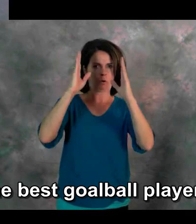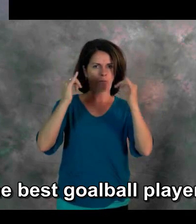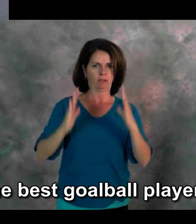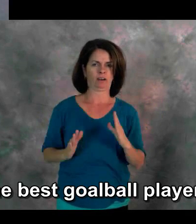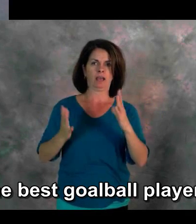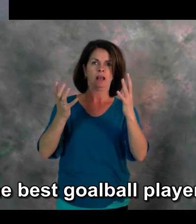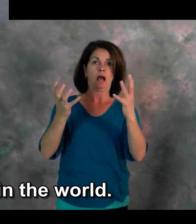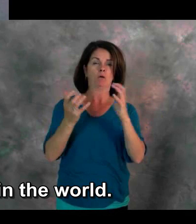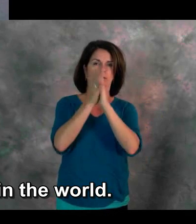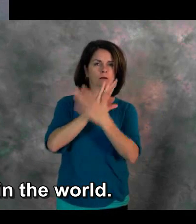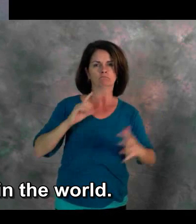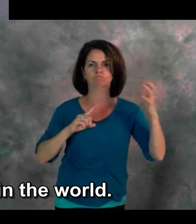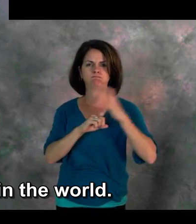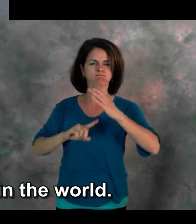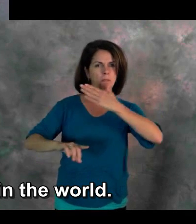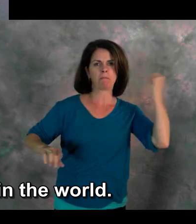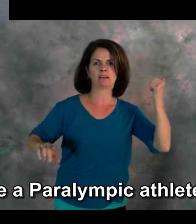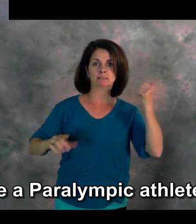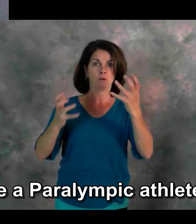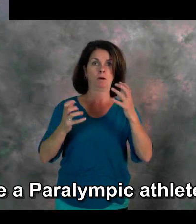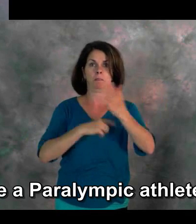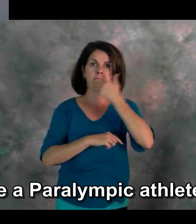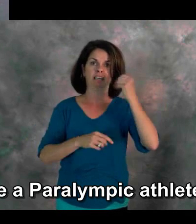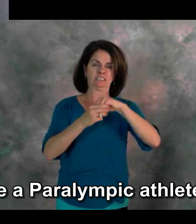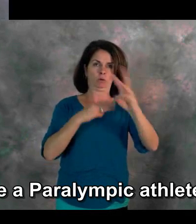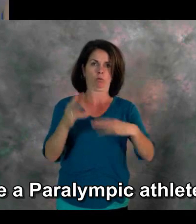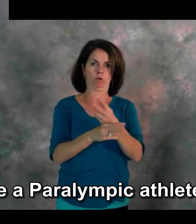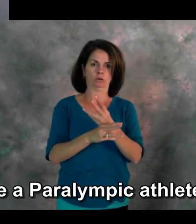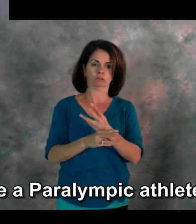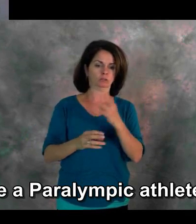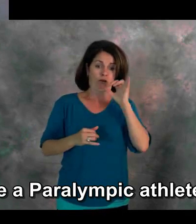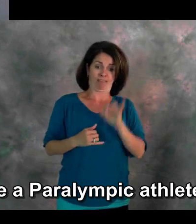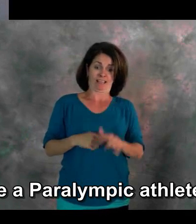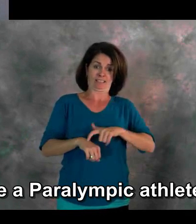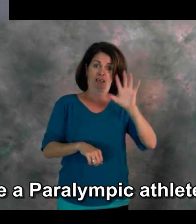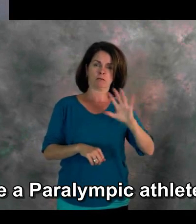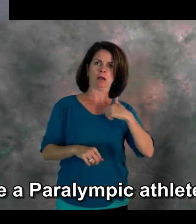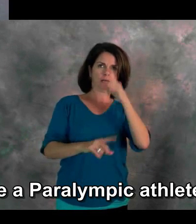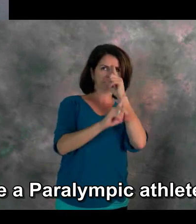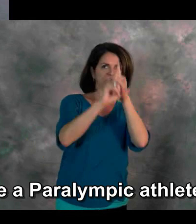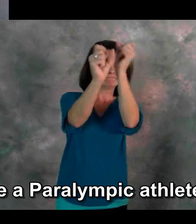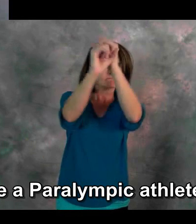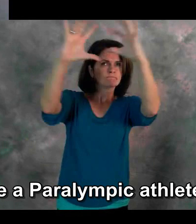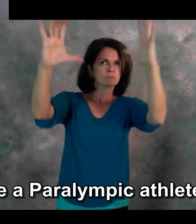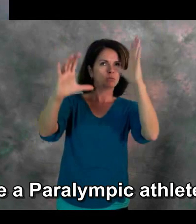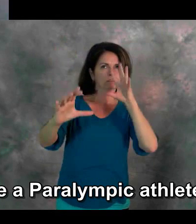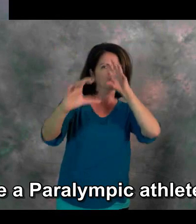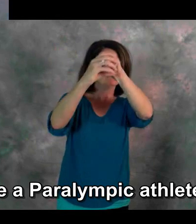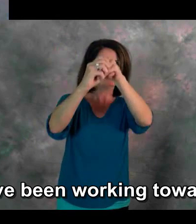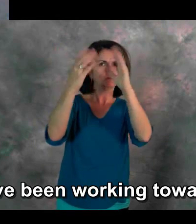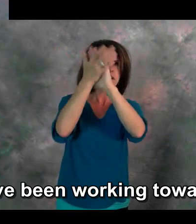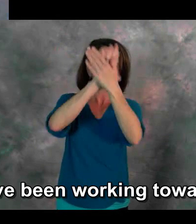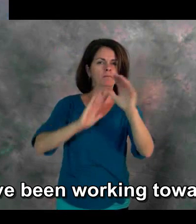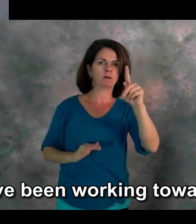the best goalball players and one of the best in the world. And I immediately aspired to be a Paralympic athlete. And